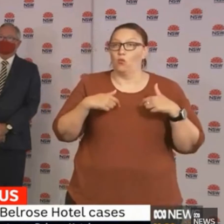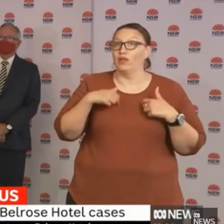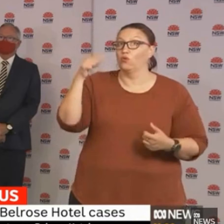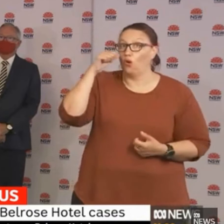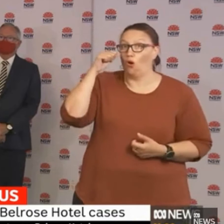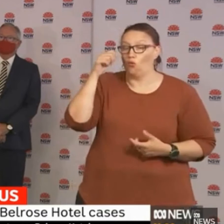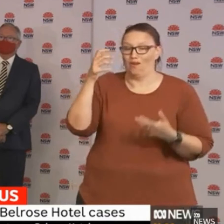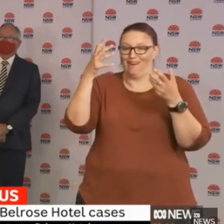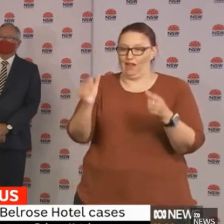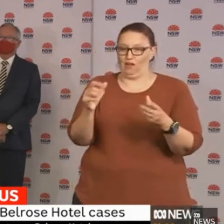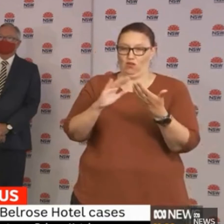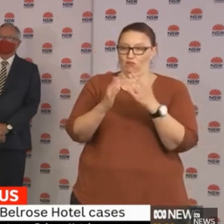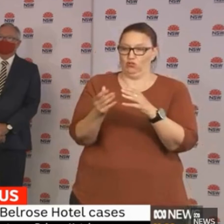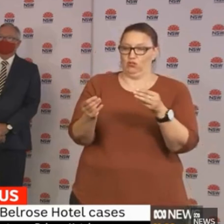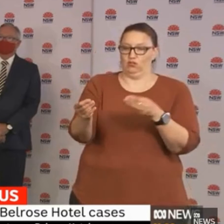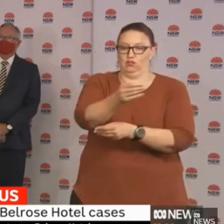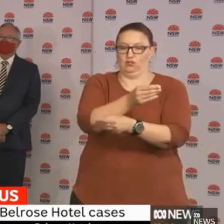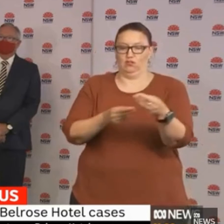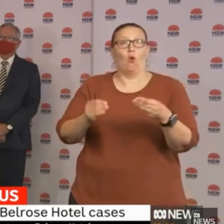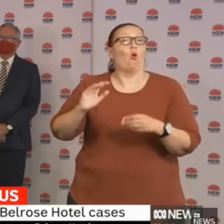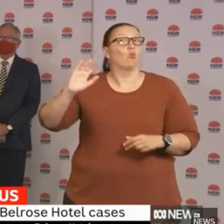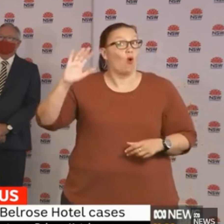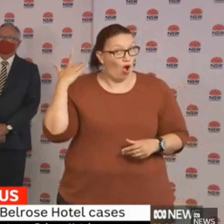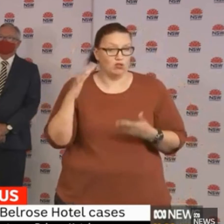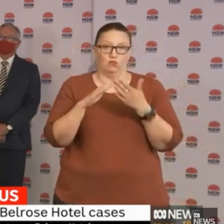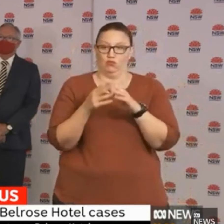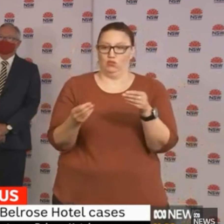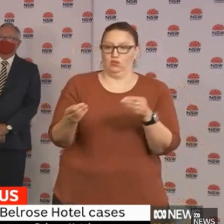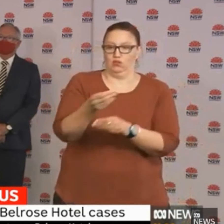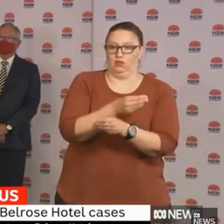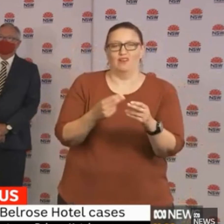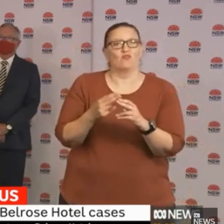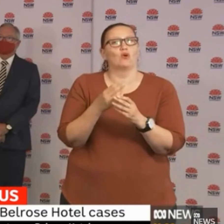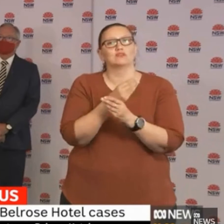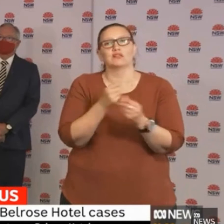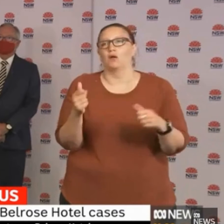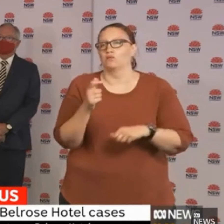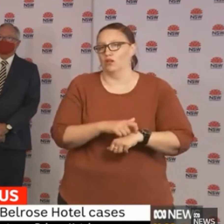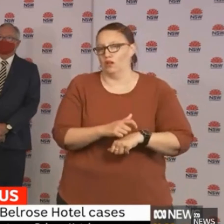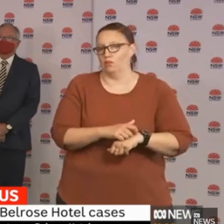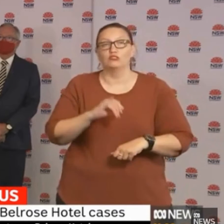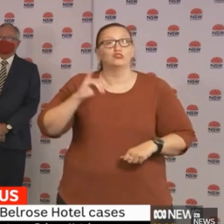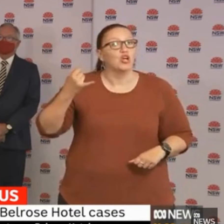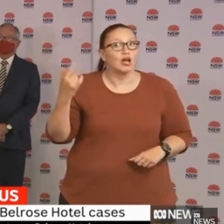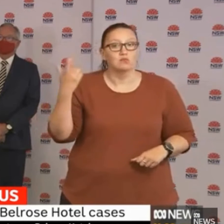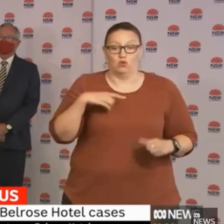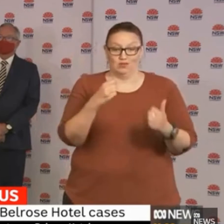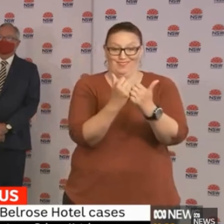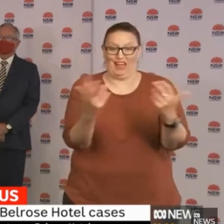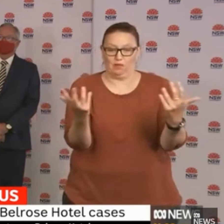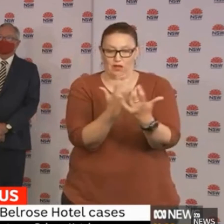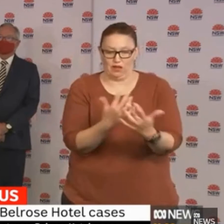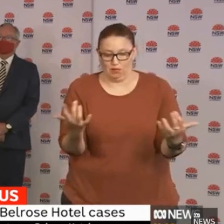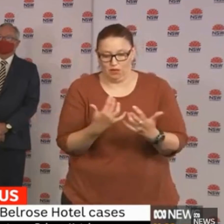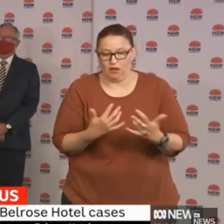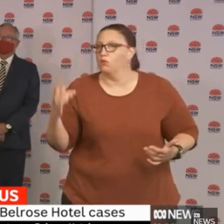know that there is community transmission, or was community transmission, for a period in that area, just because of the vast